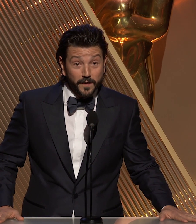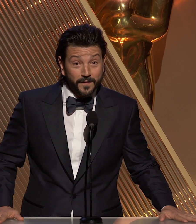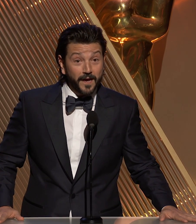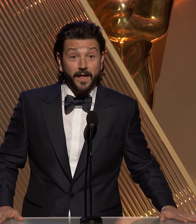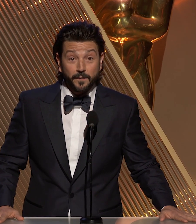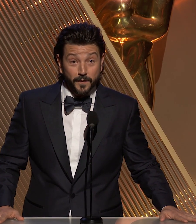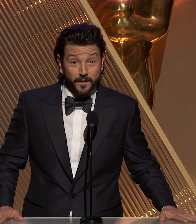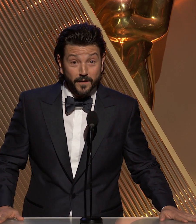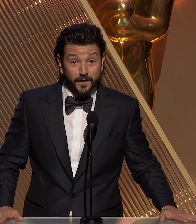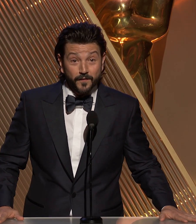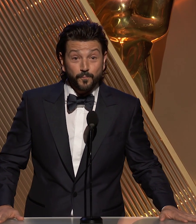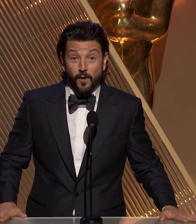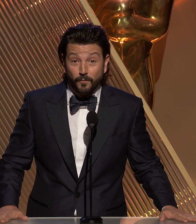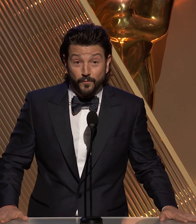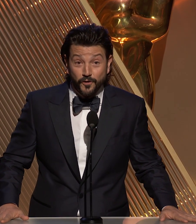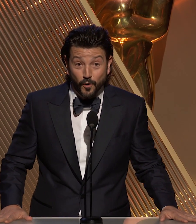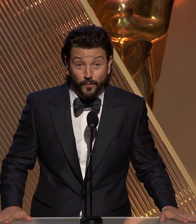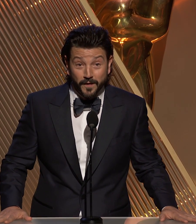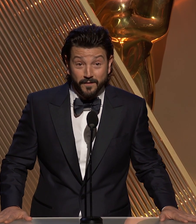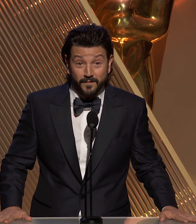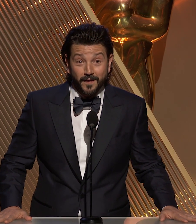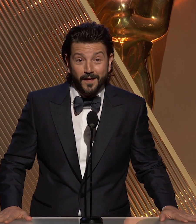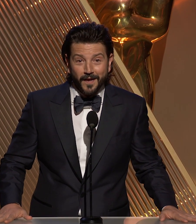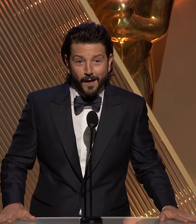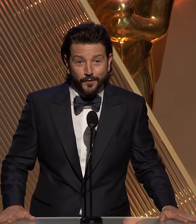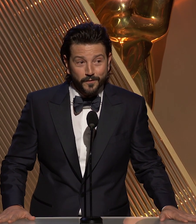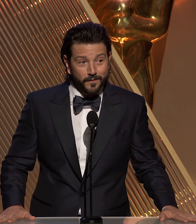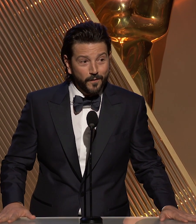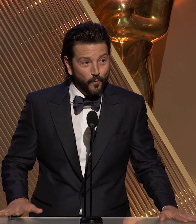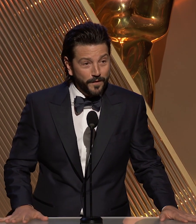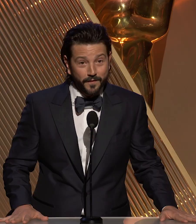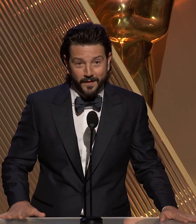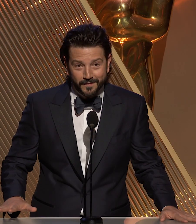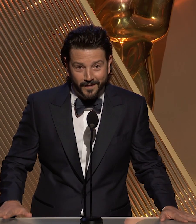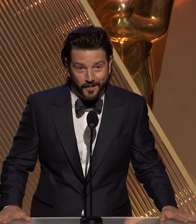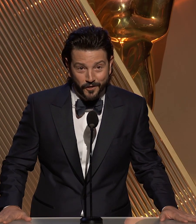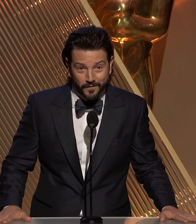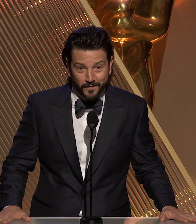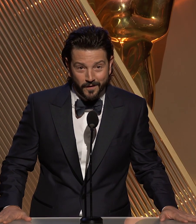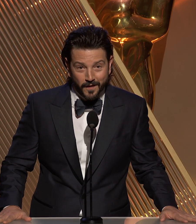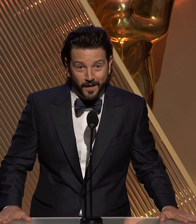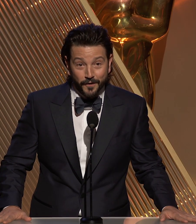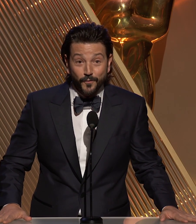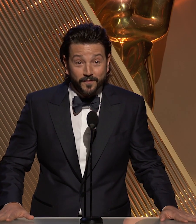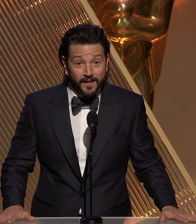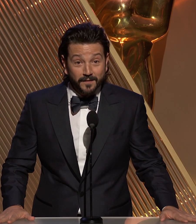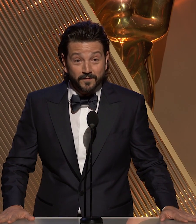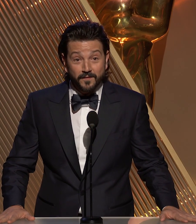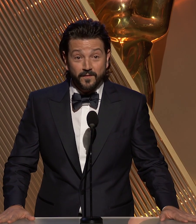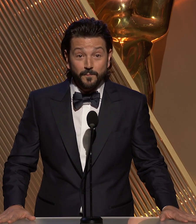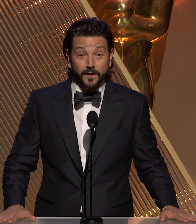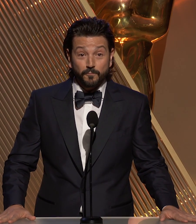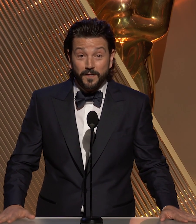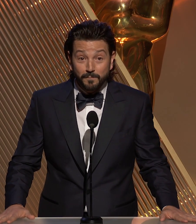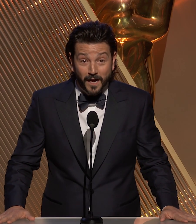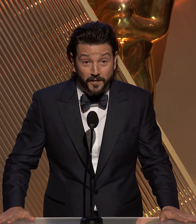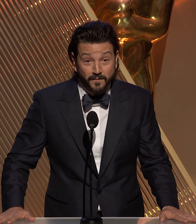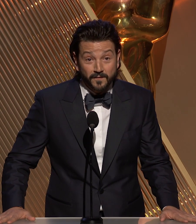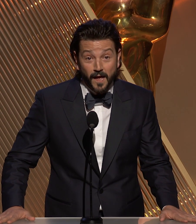the Academy is proud to showcase Caption with Intention, a new design system that reimagines